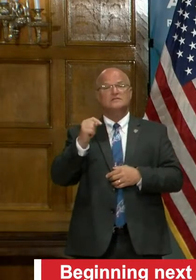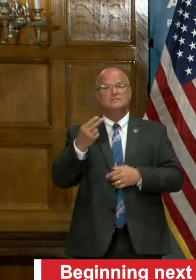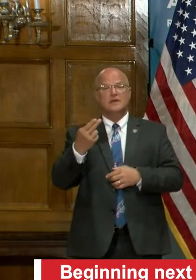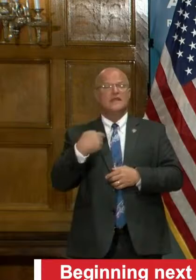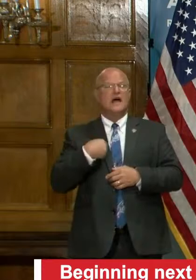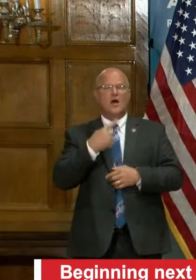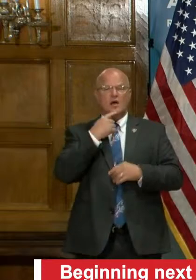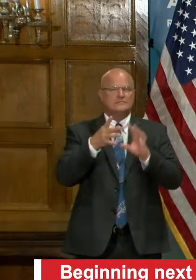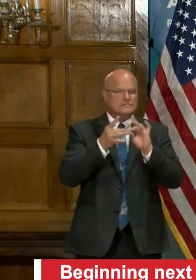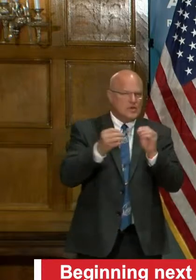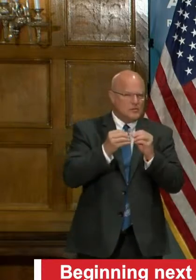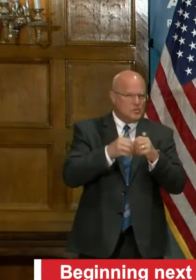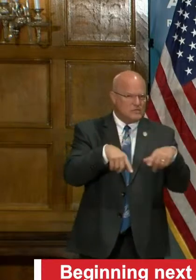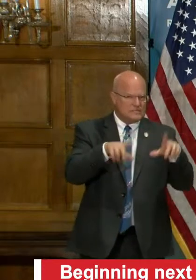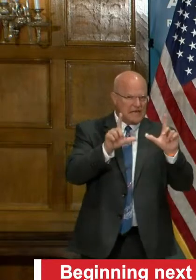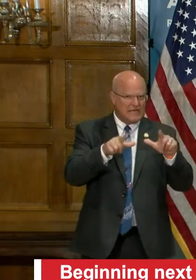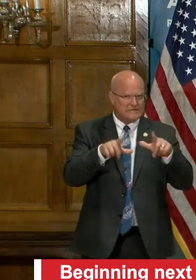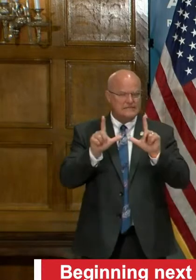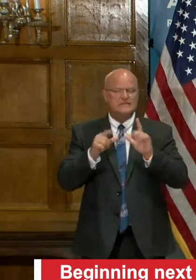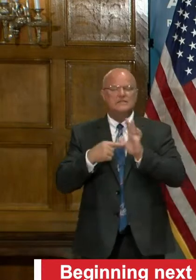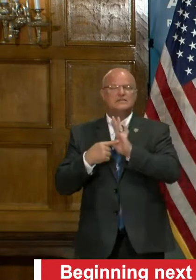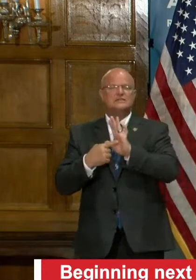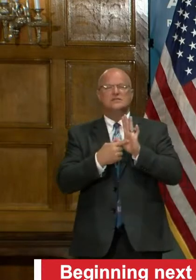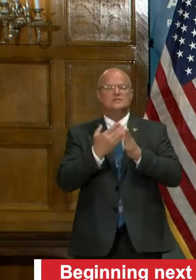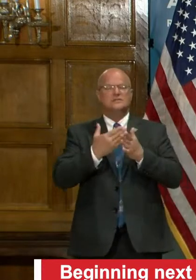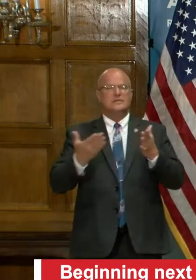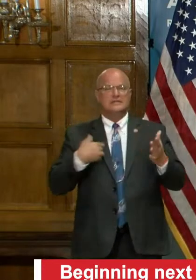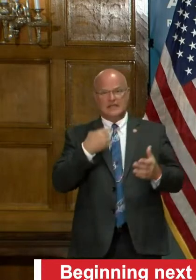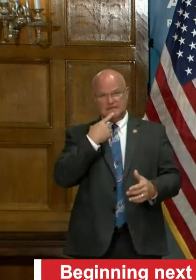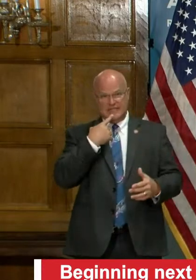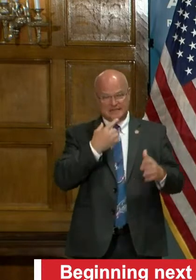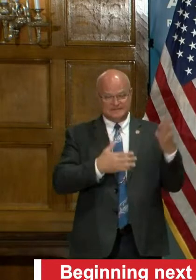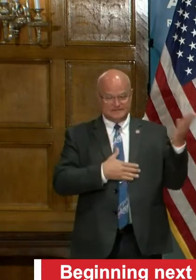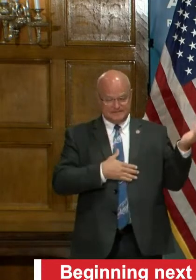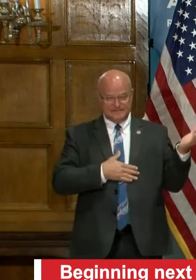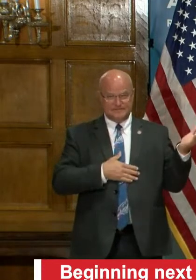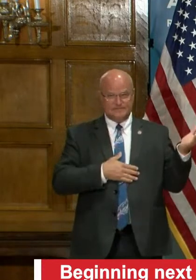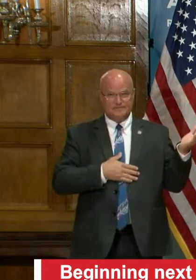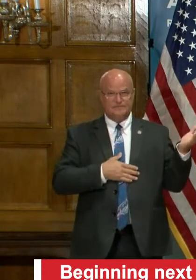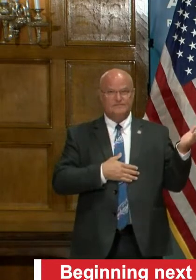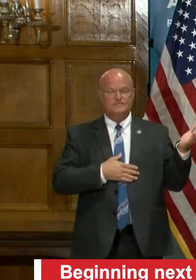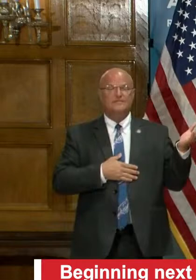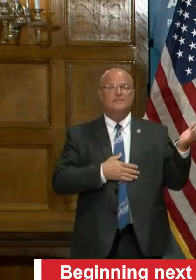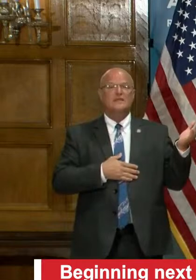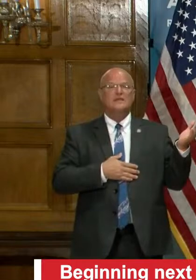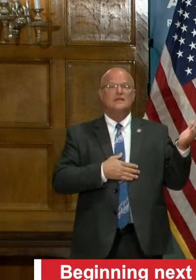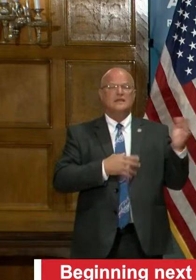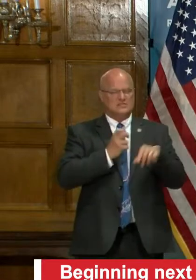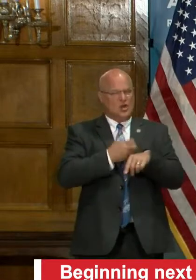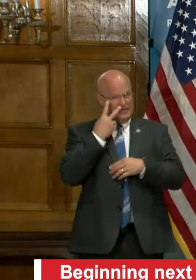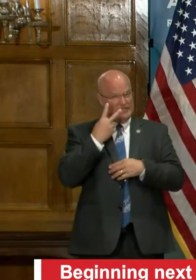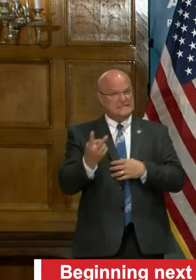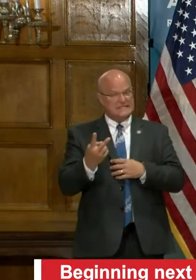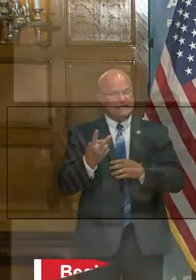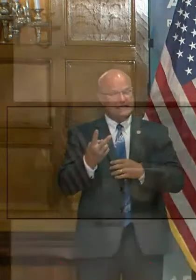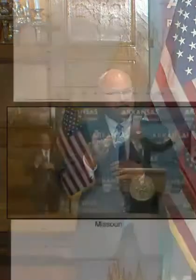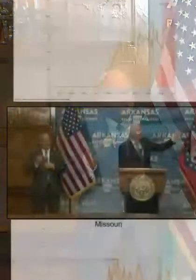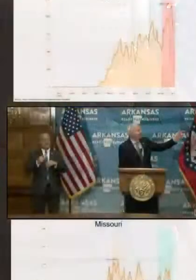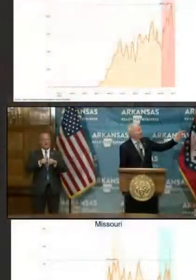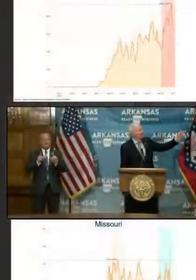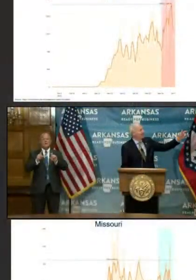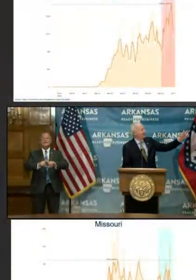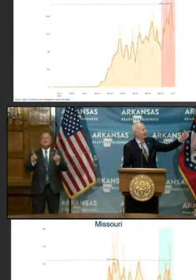did want to go through a couple more slides just to pinpoint some of the things that I've said. And here it's hard to see,